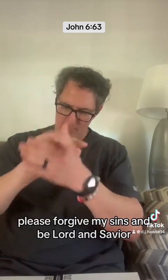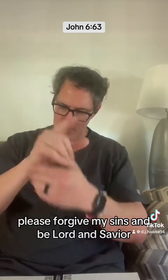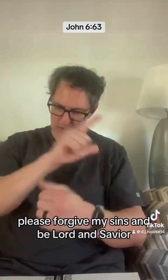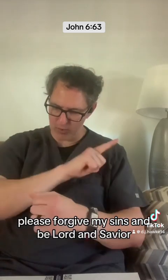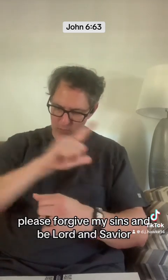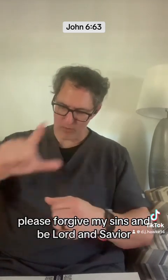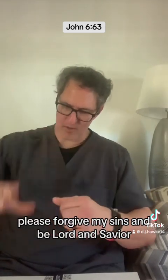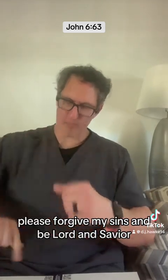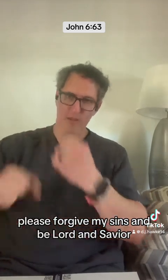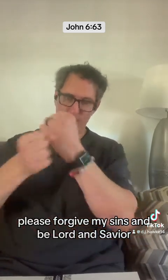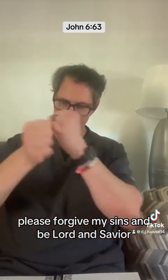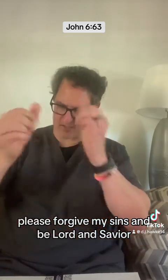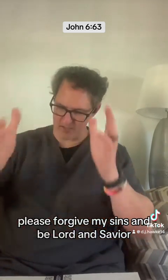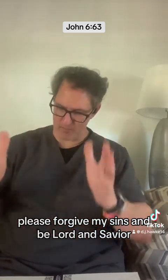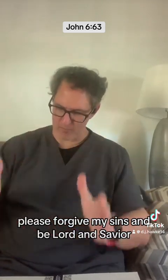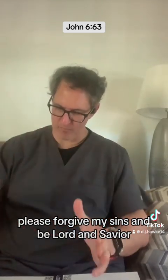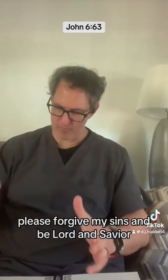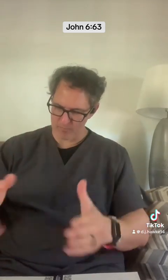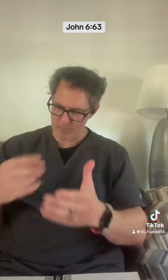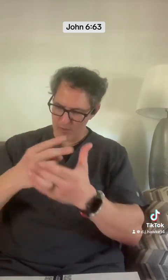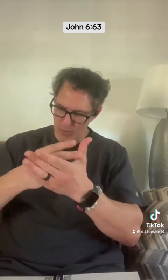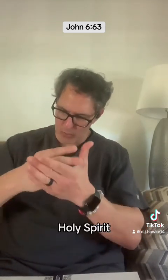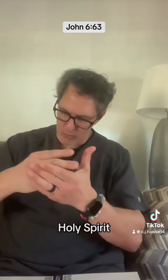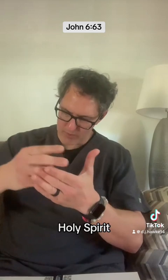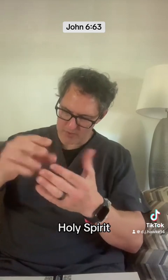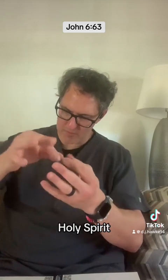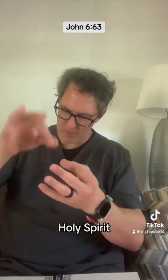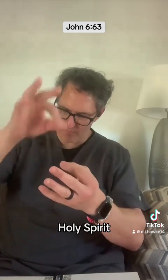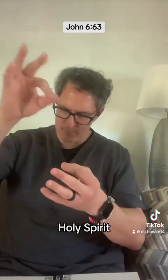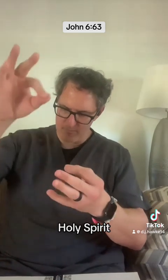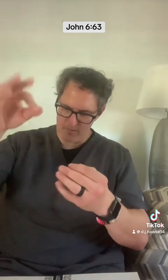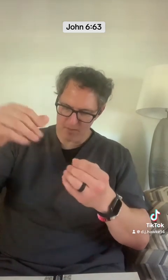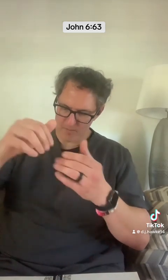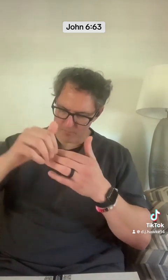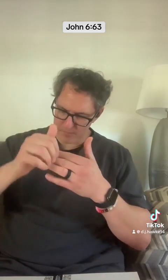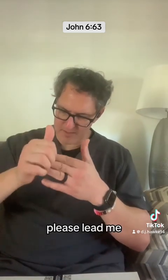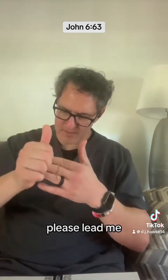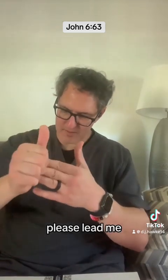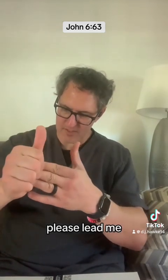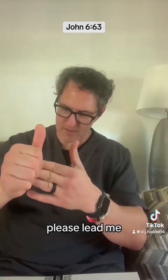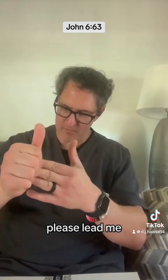my Lord and Savior. Holy Spirit, please lead me.